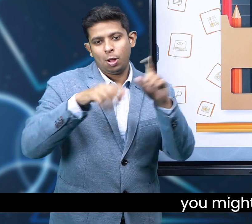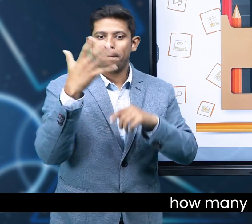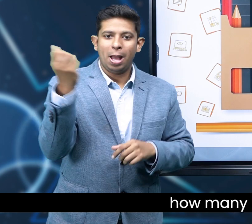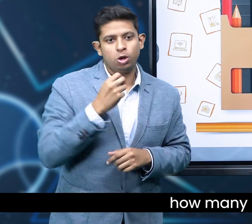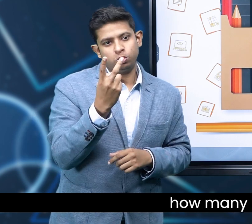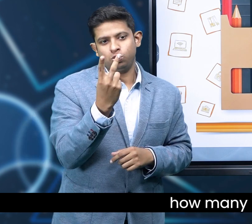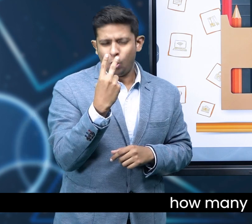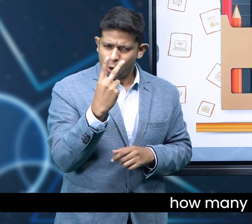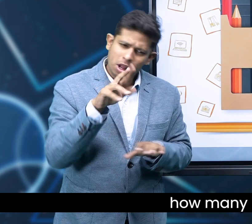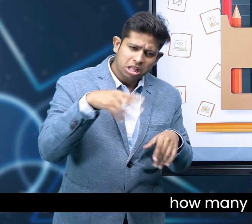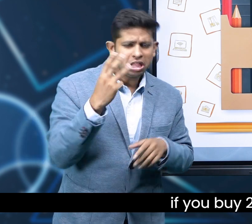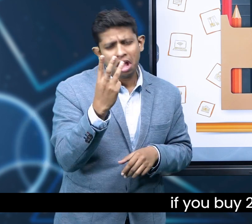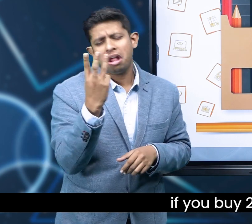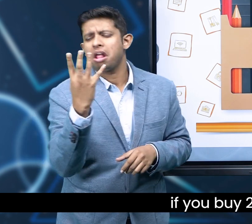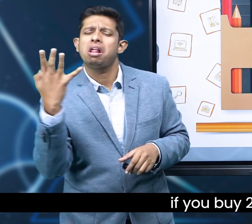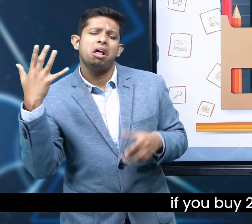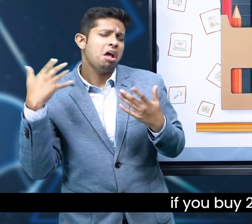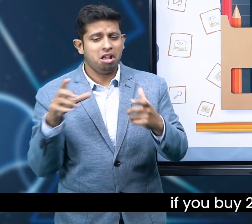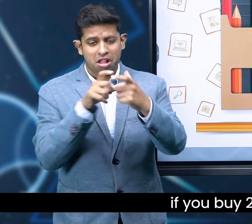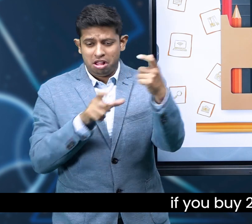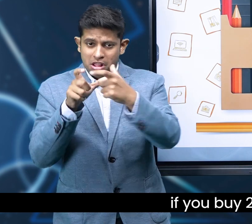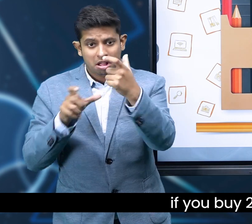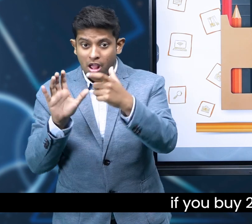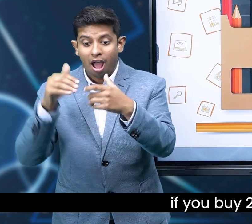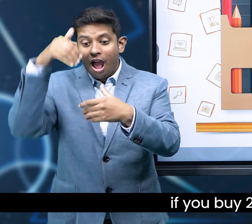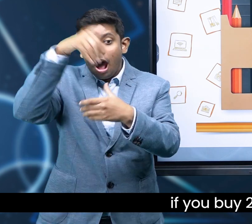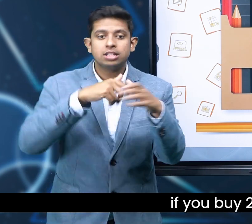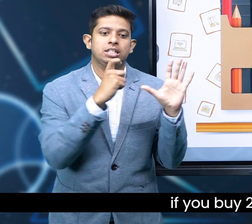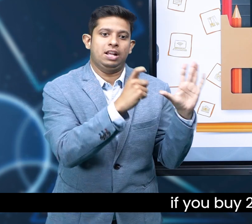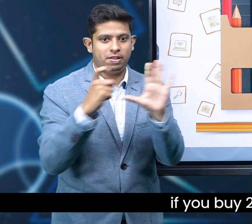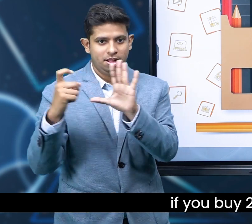how many pencils you'll have if you buy 2, 3 or more packs.